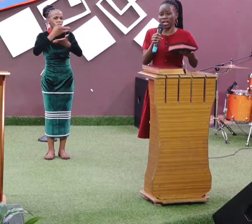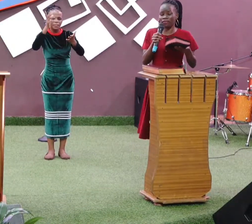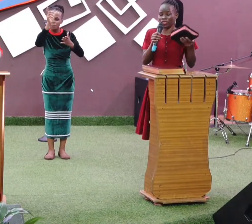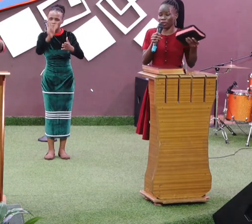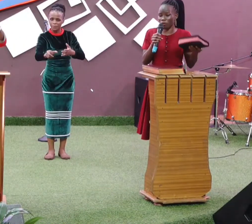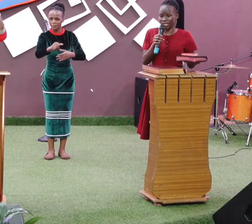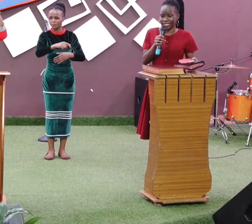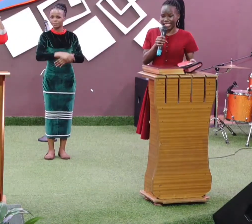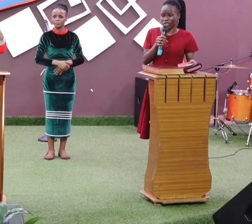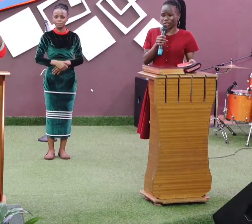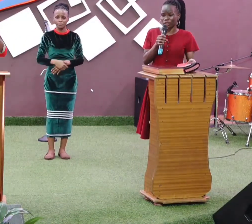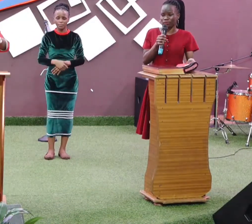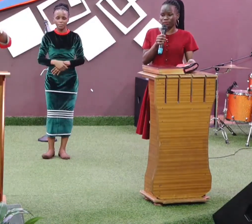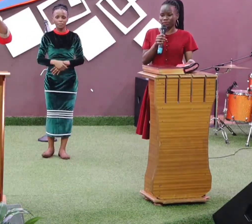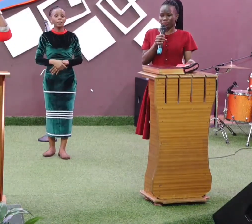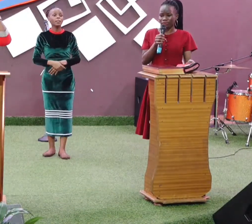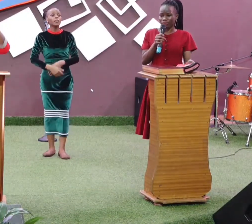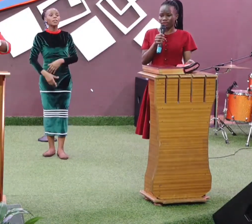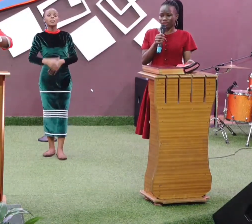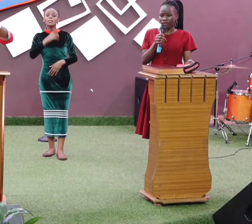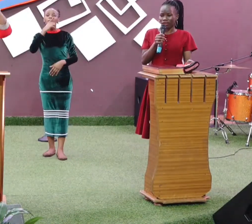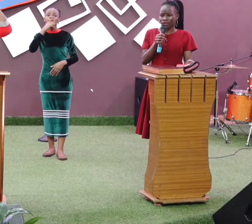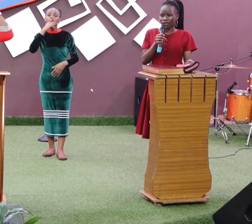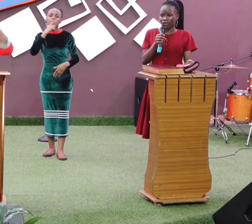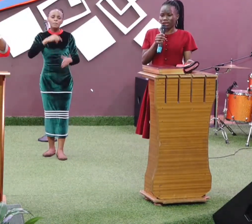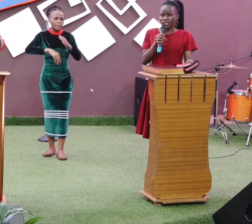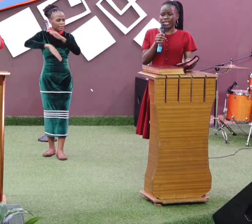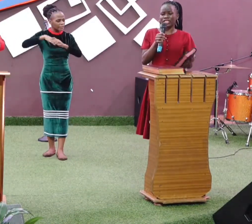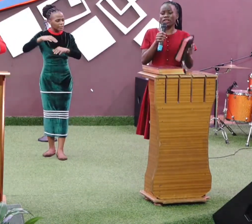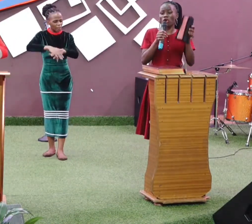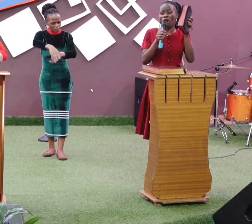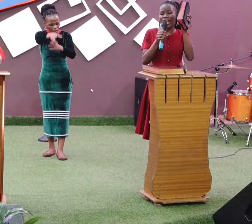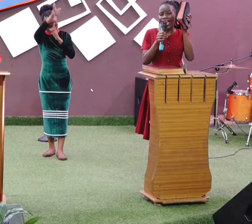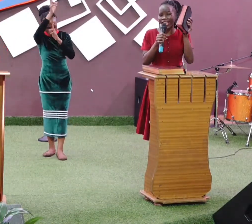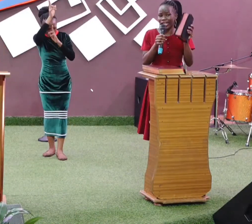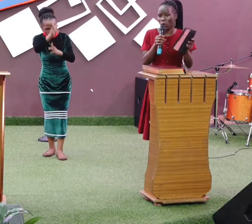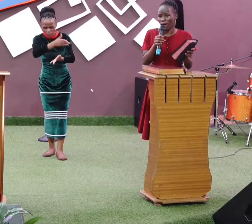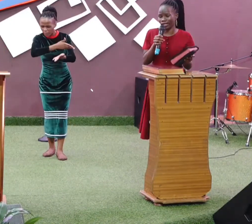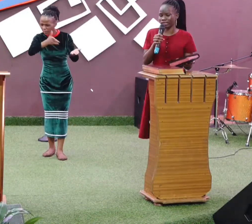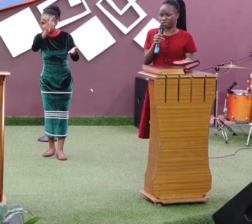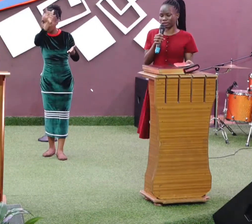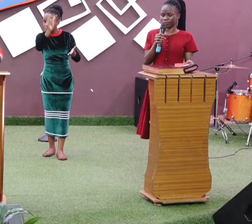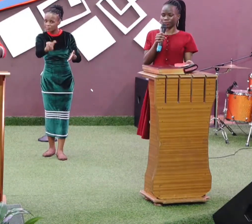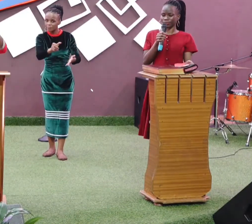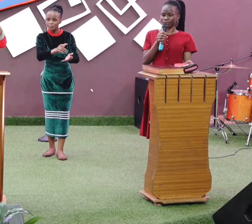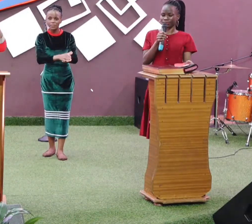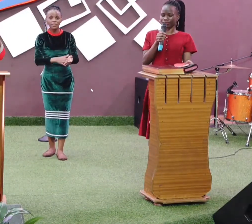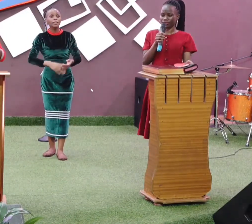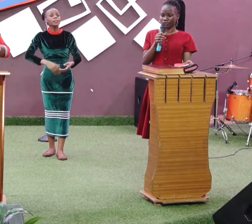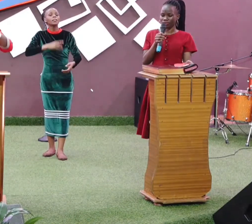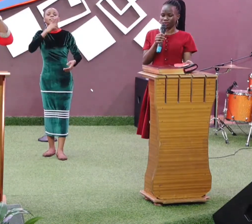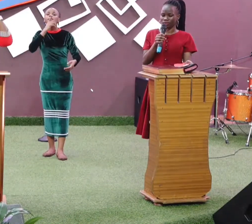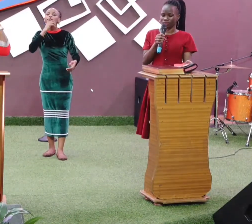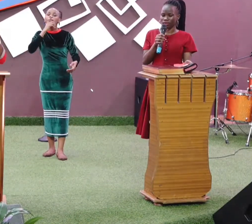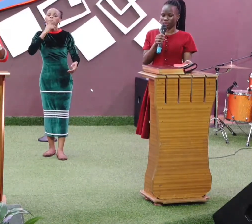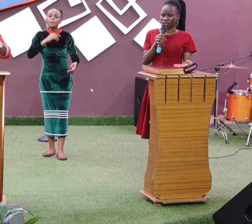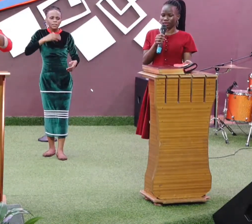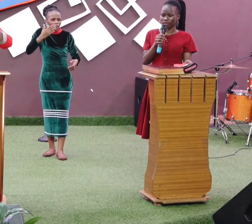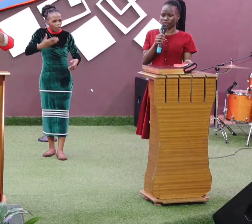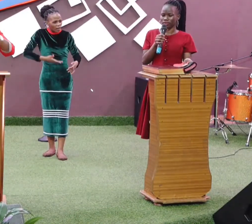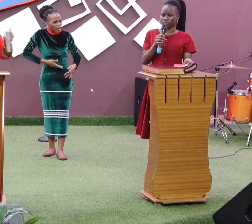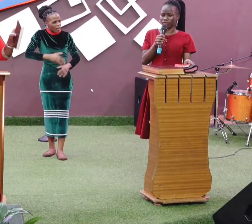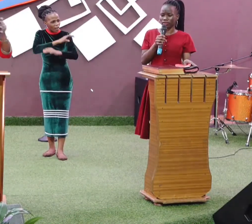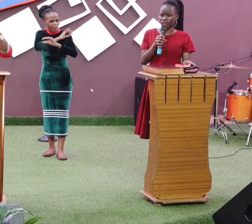listen to anyone, even though you beseech. Njagala kubasajja bali tebalina gwe bawa. They don't honor anyone. Baliaba sajja tebalina